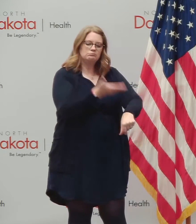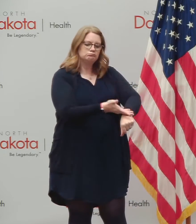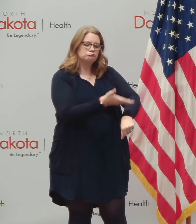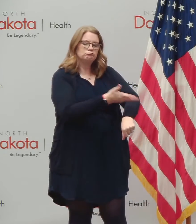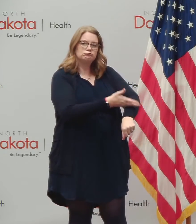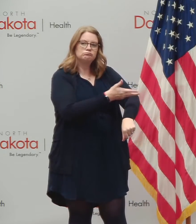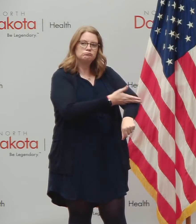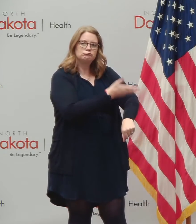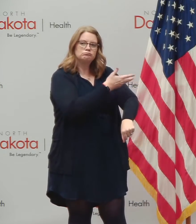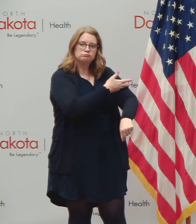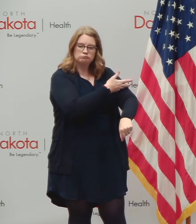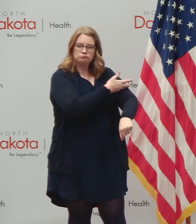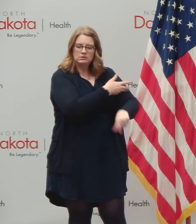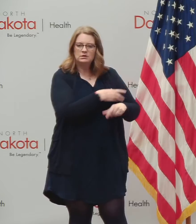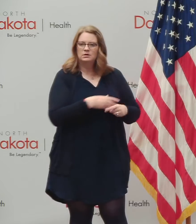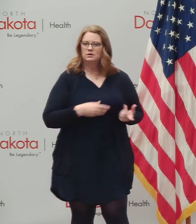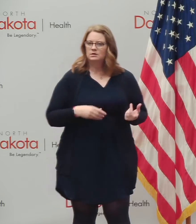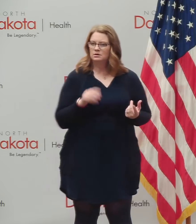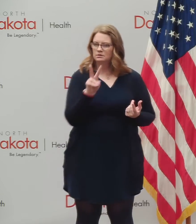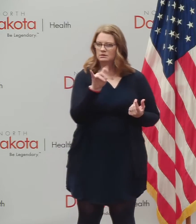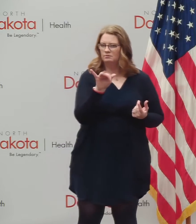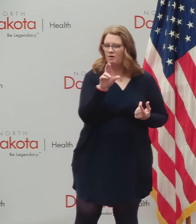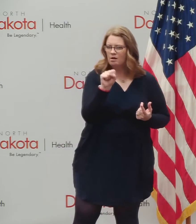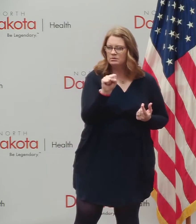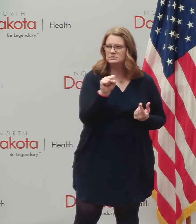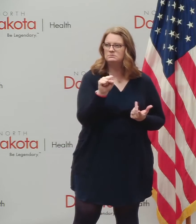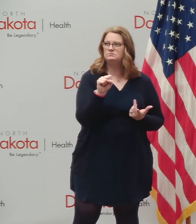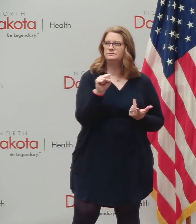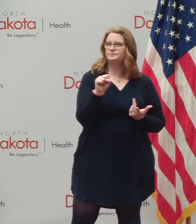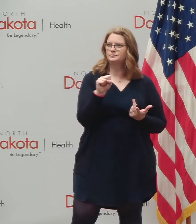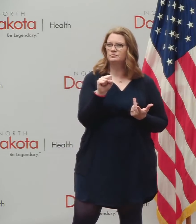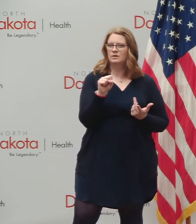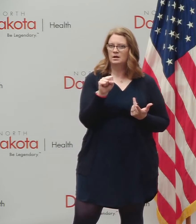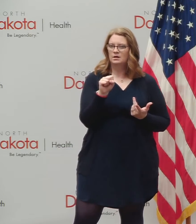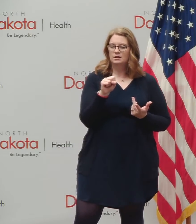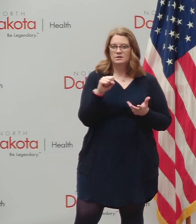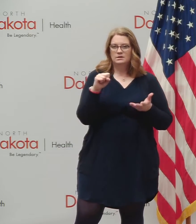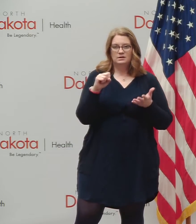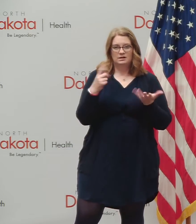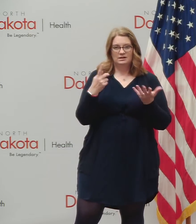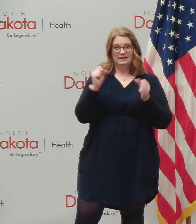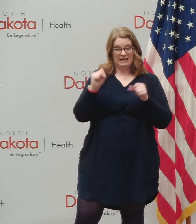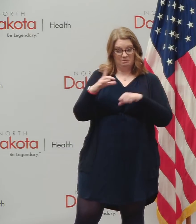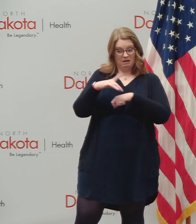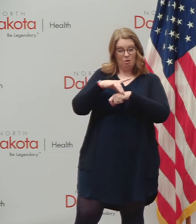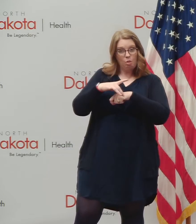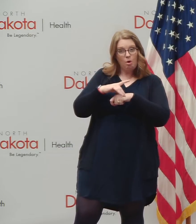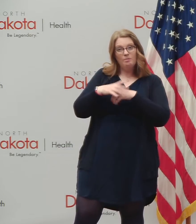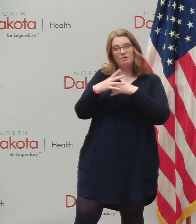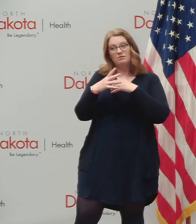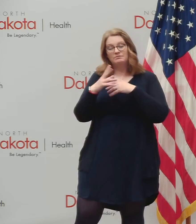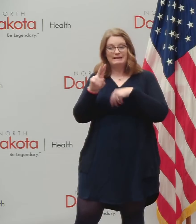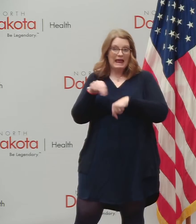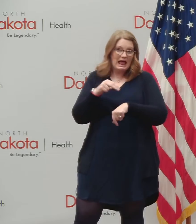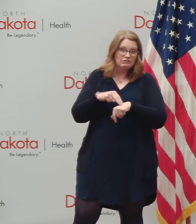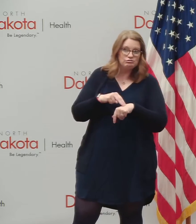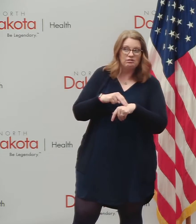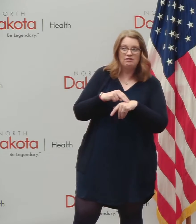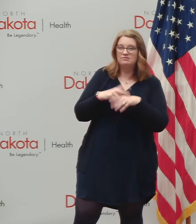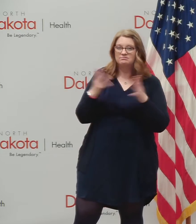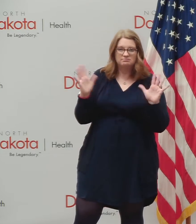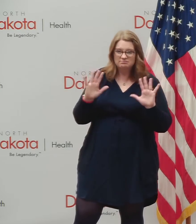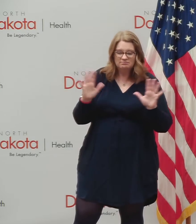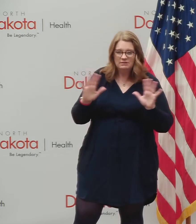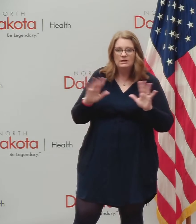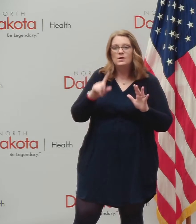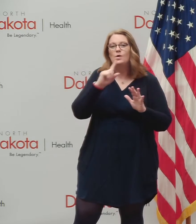because this virus is going to be, as we've said, it can't be fought on a global basis or an international or a national or even a state basis. It's